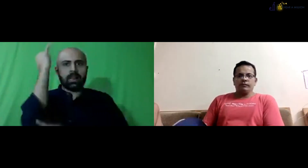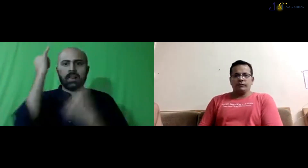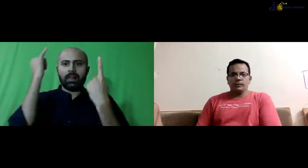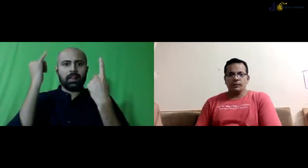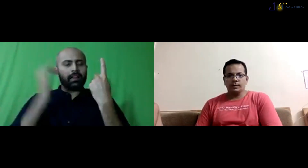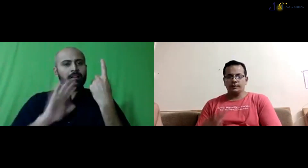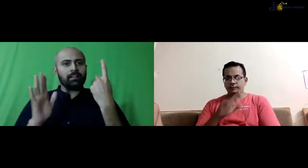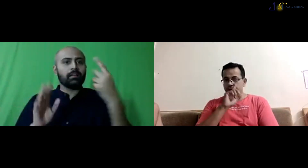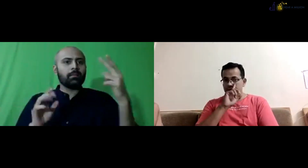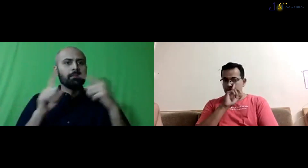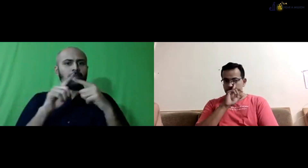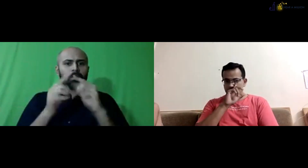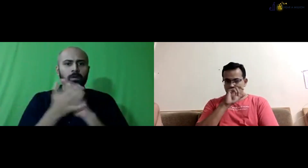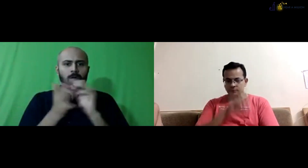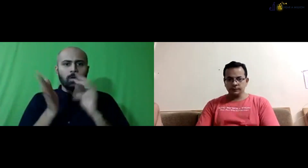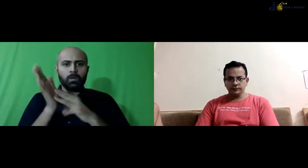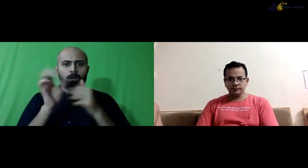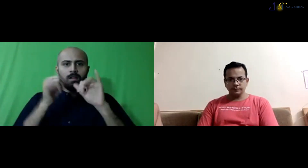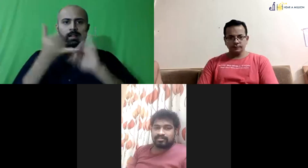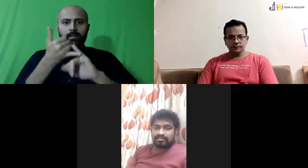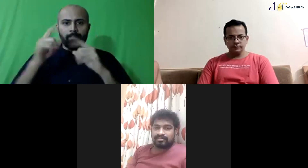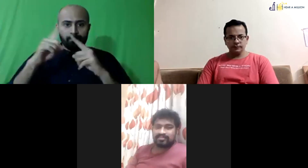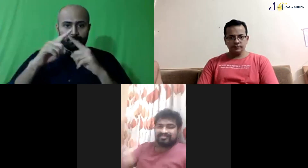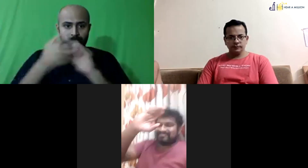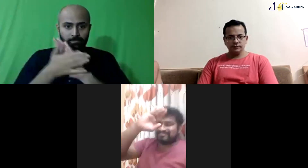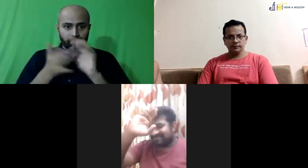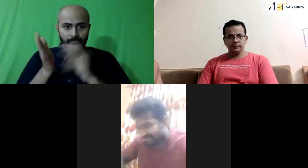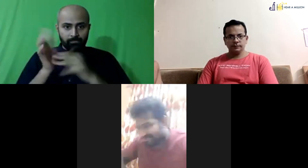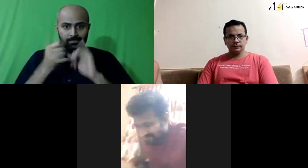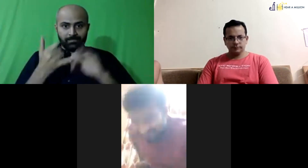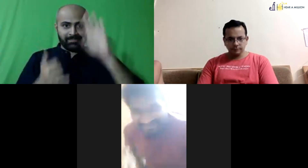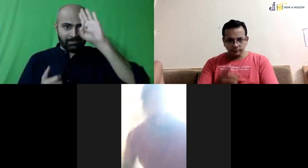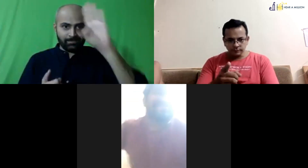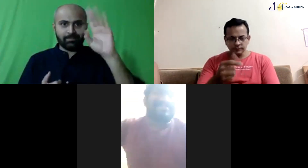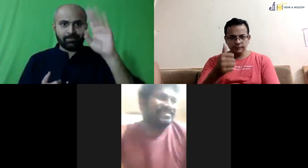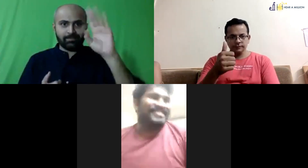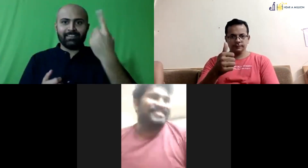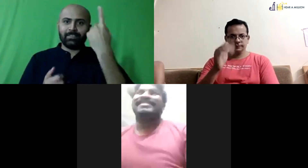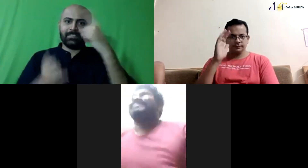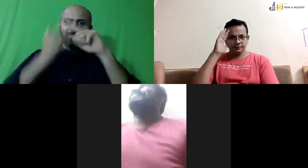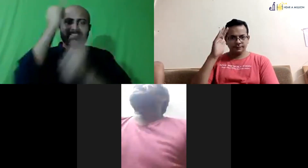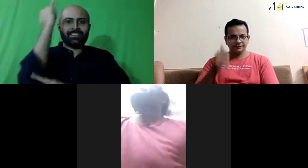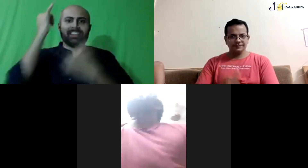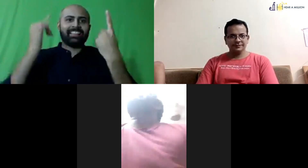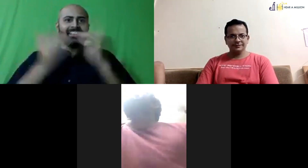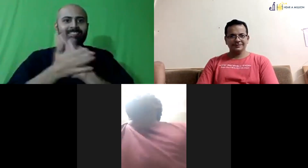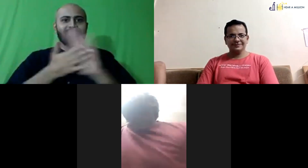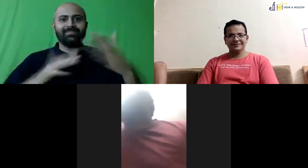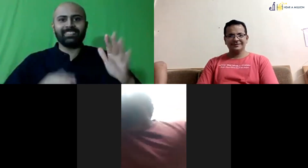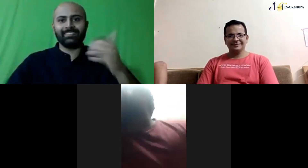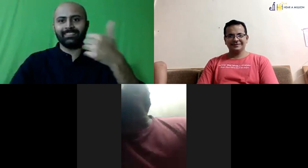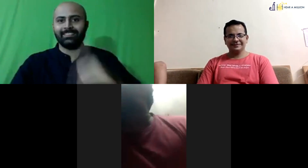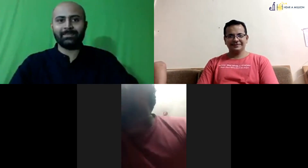and now we can take only one last question. Thomas. Hello, Thomas.